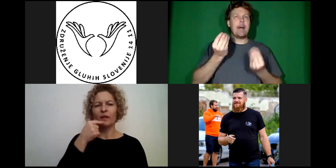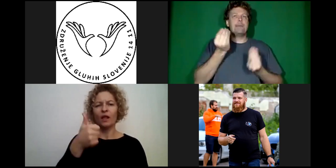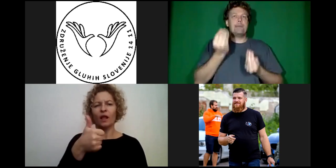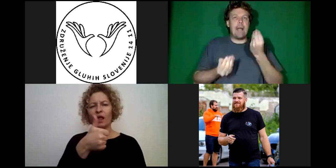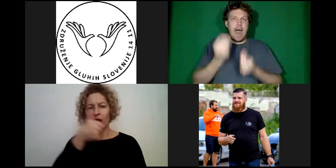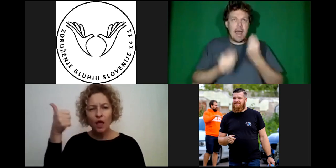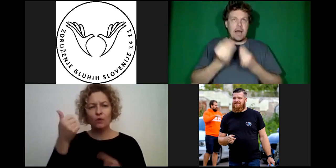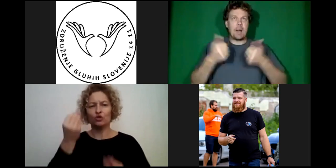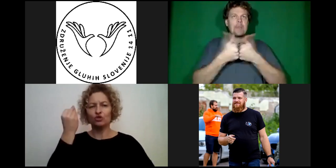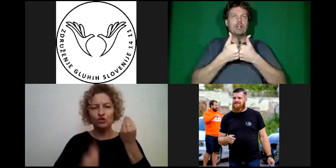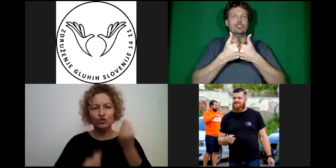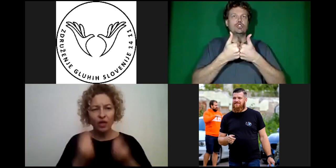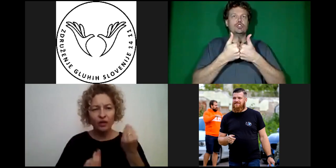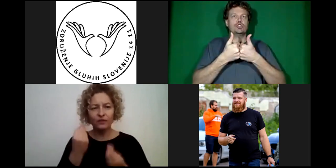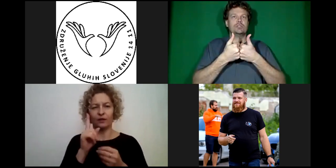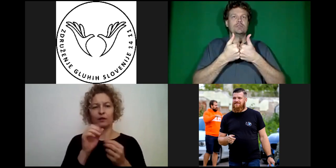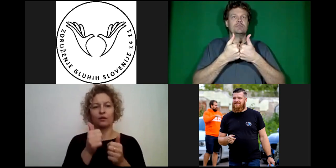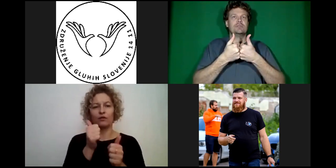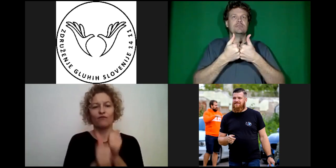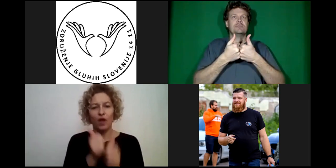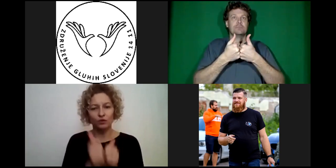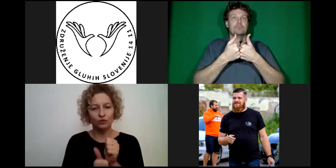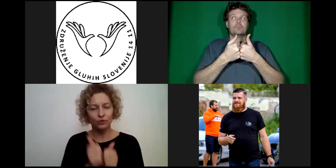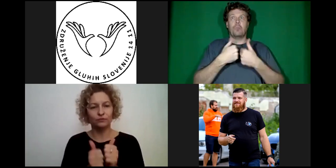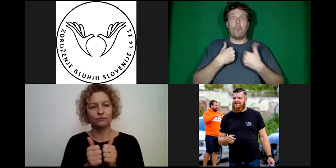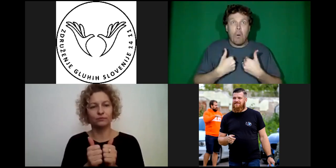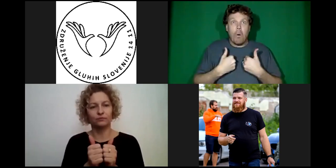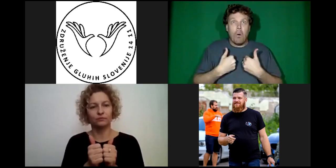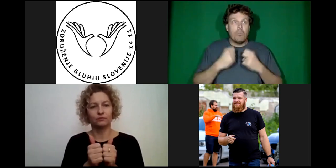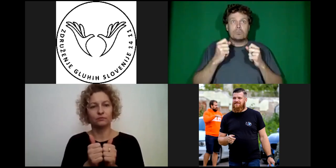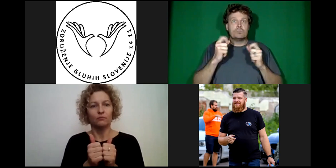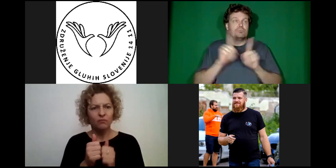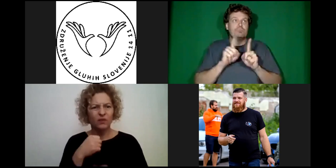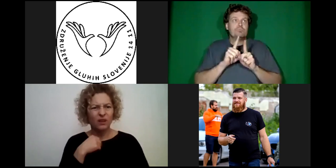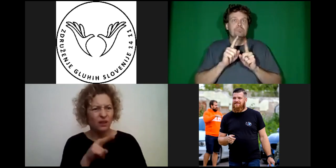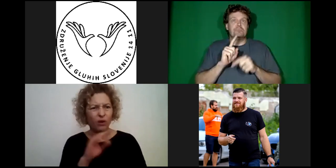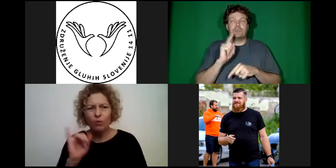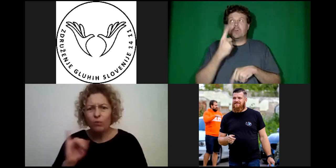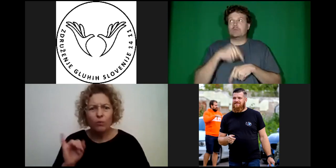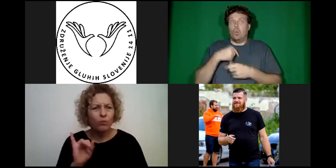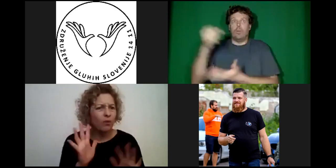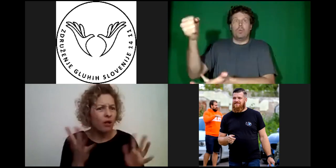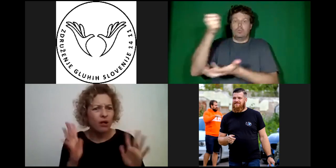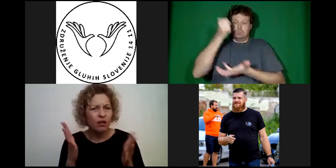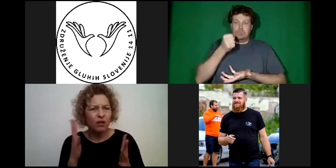And I was selected the MVP, the best player of the match.